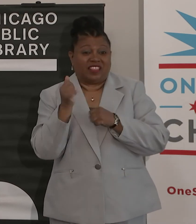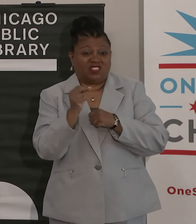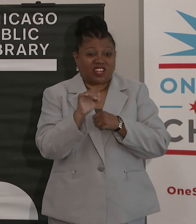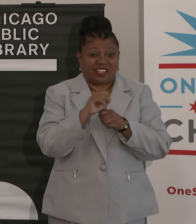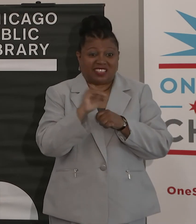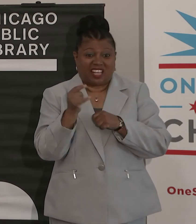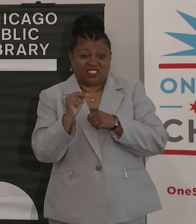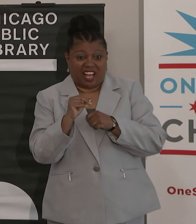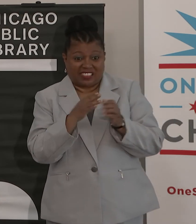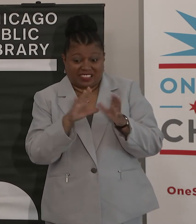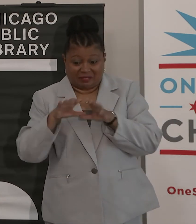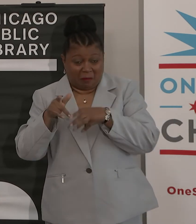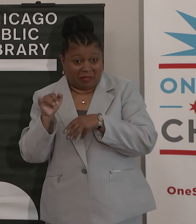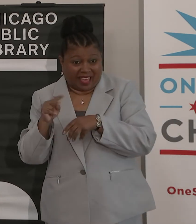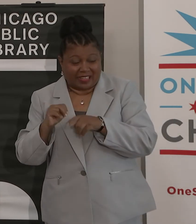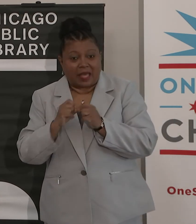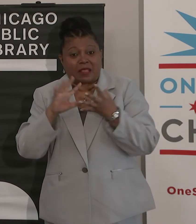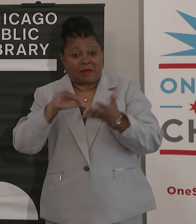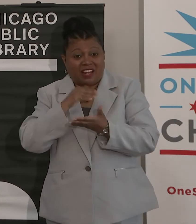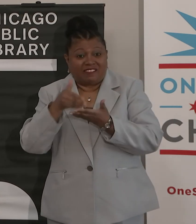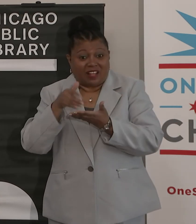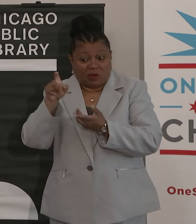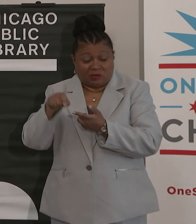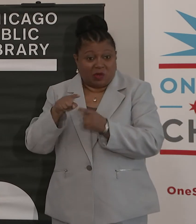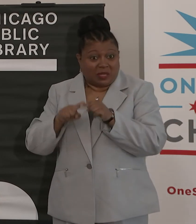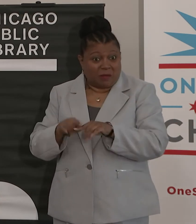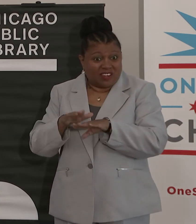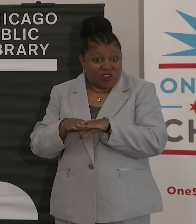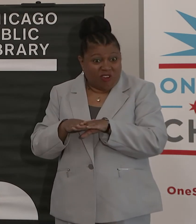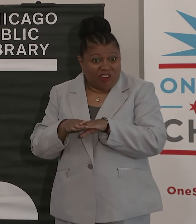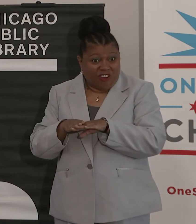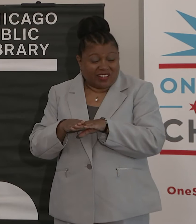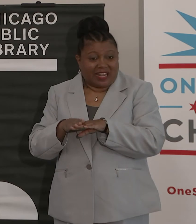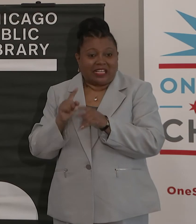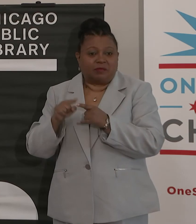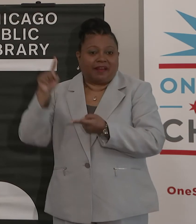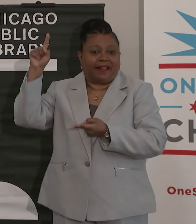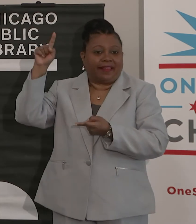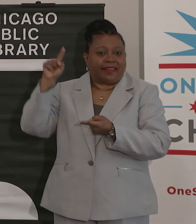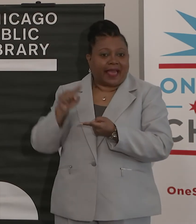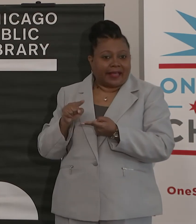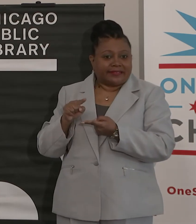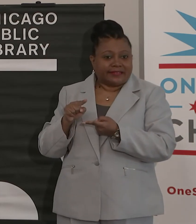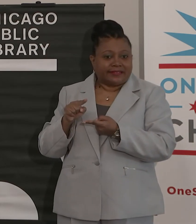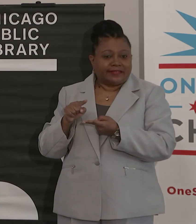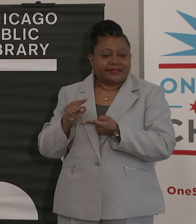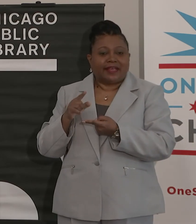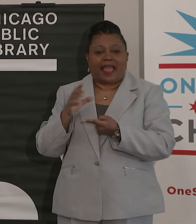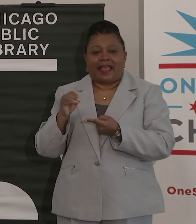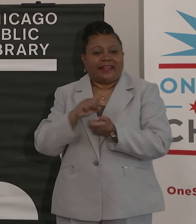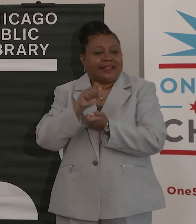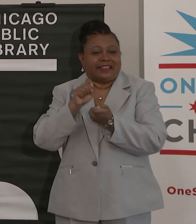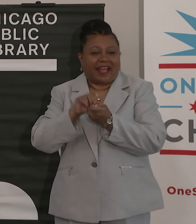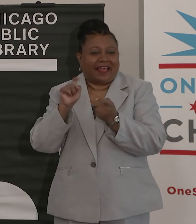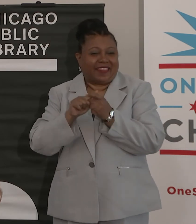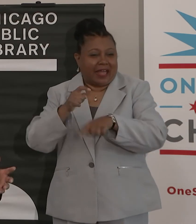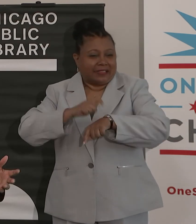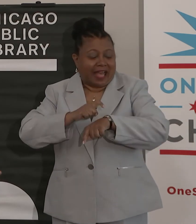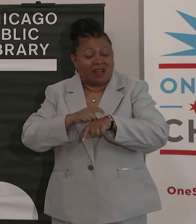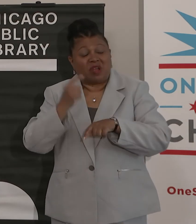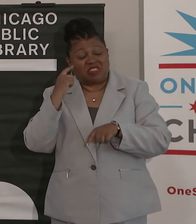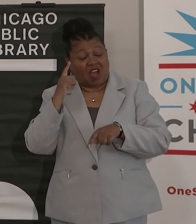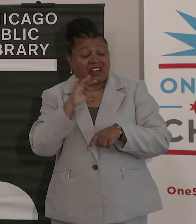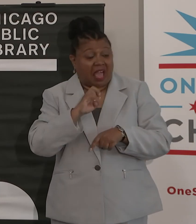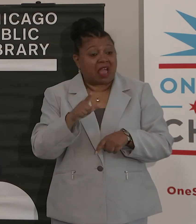& Johnson plant, the amount of vaccine that we actually depended upon is going to be less in exactly that time. We thought